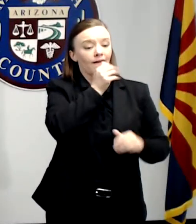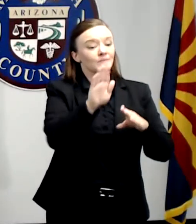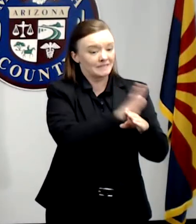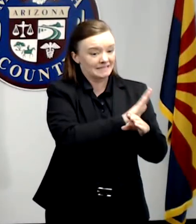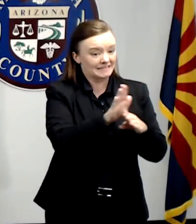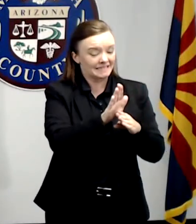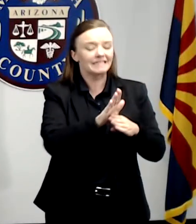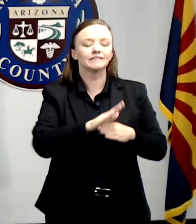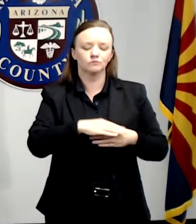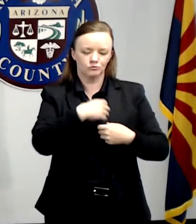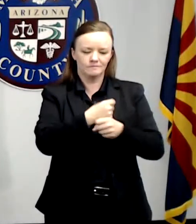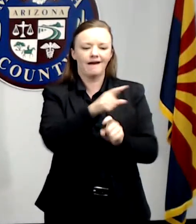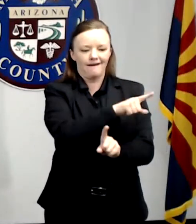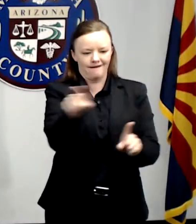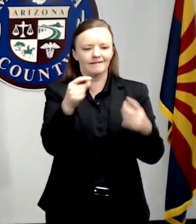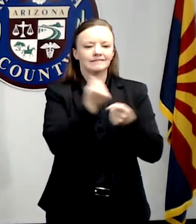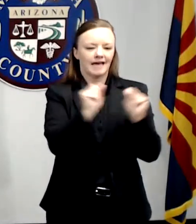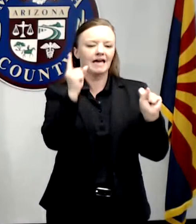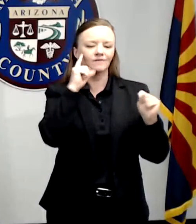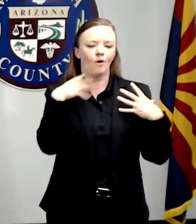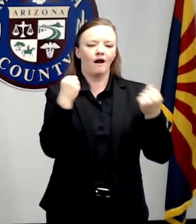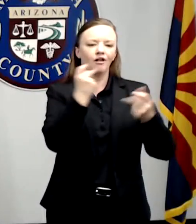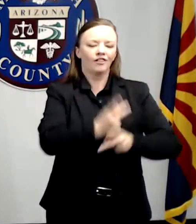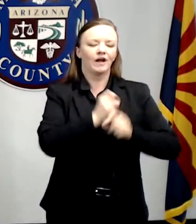workers. Thank you.